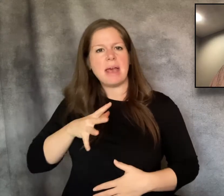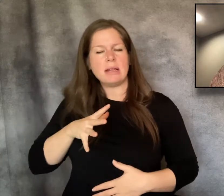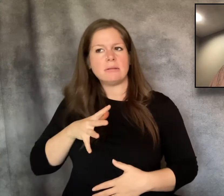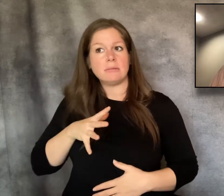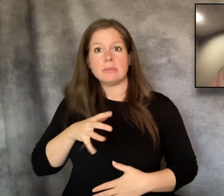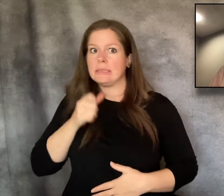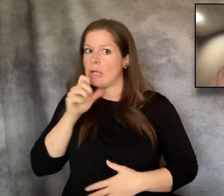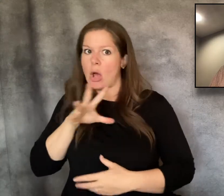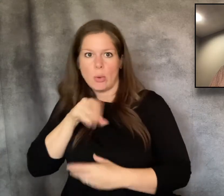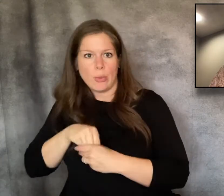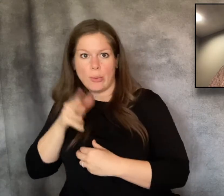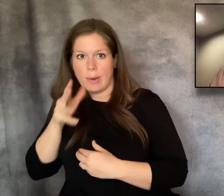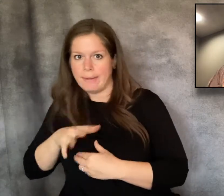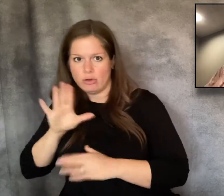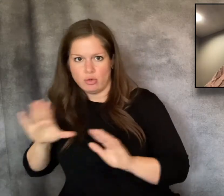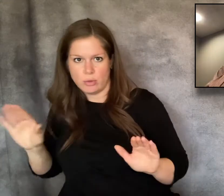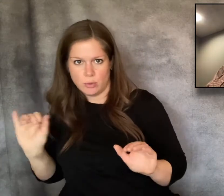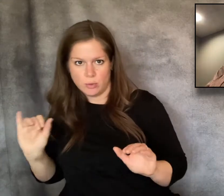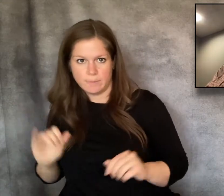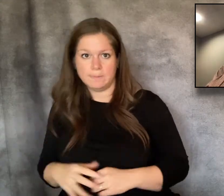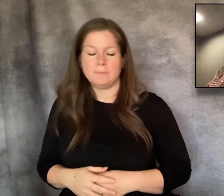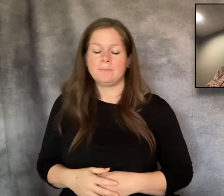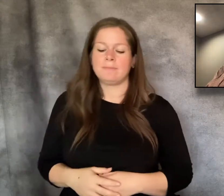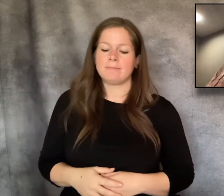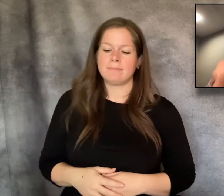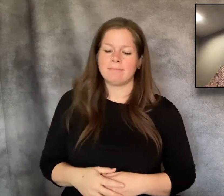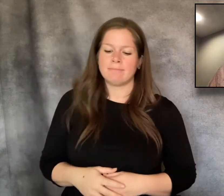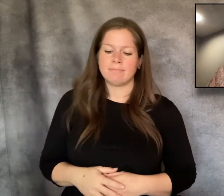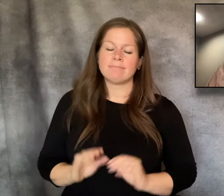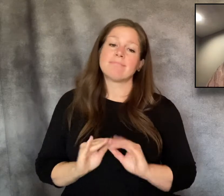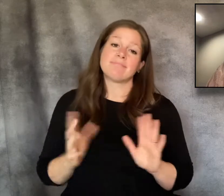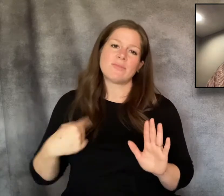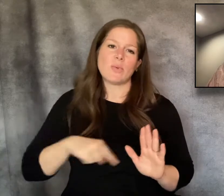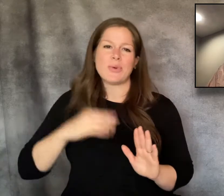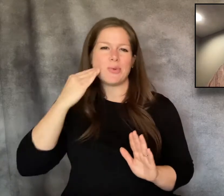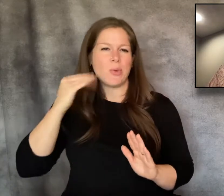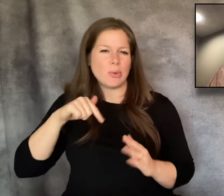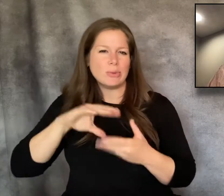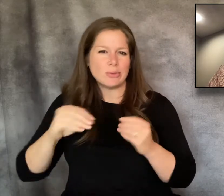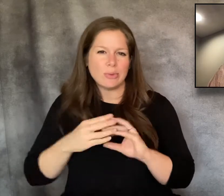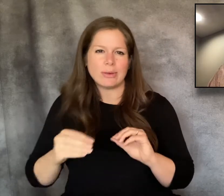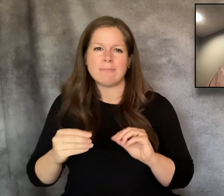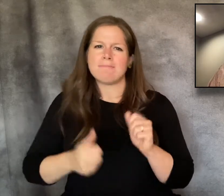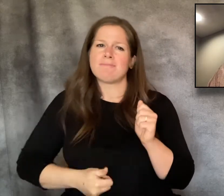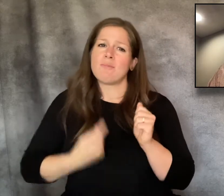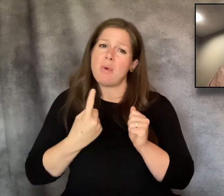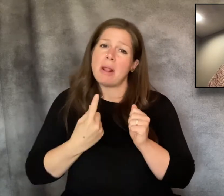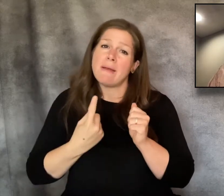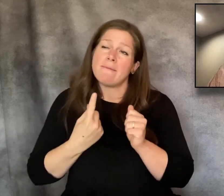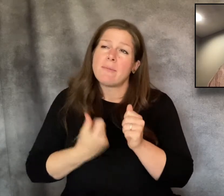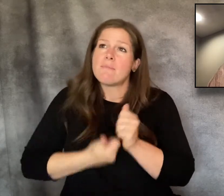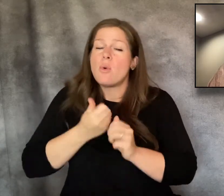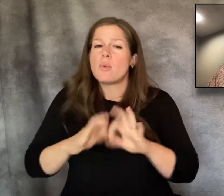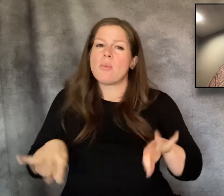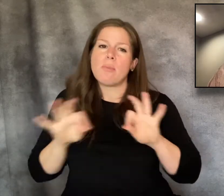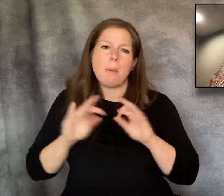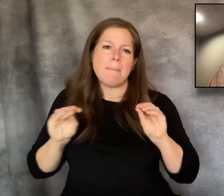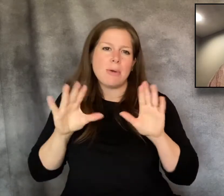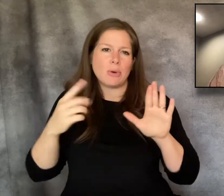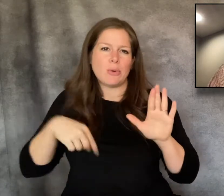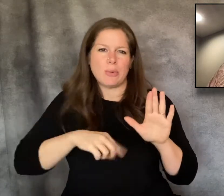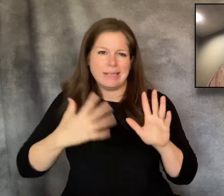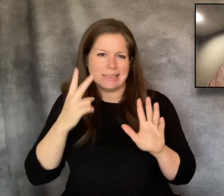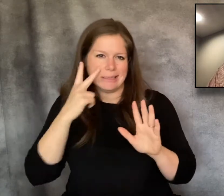Well, obviously we know the feeding of the 5,000 is certainly one of the most important miracles of Jesus, if we were to judge by